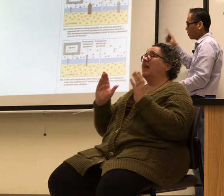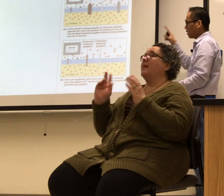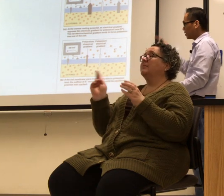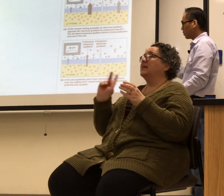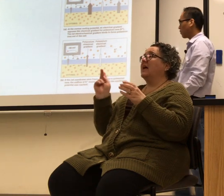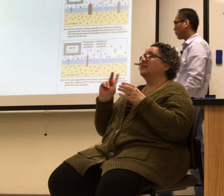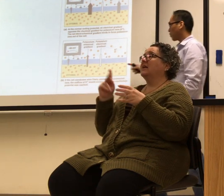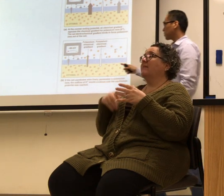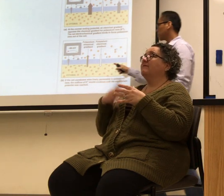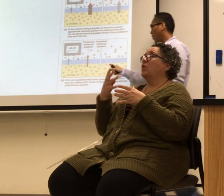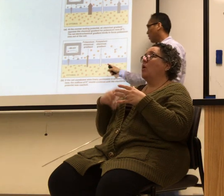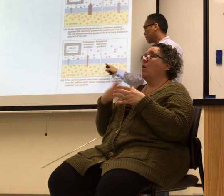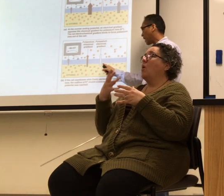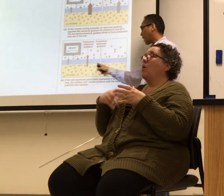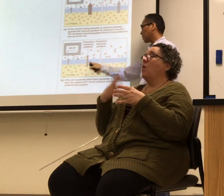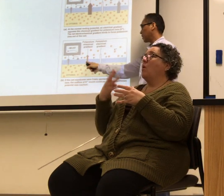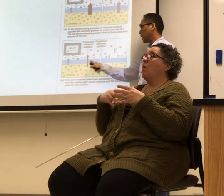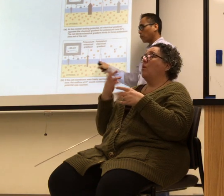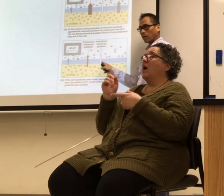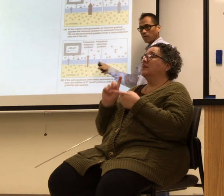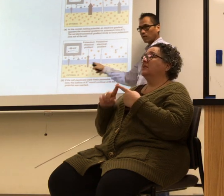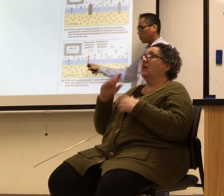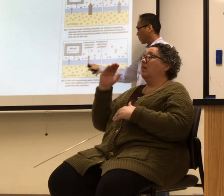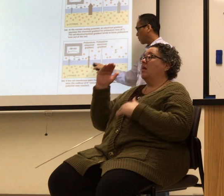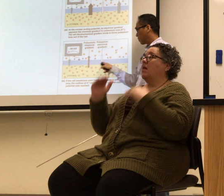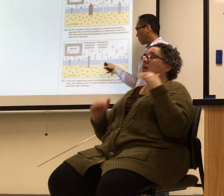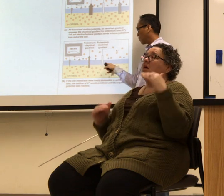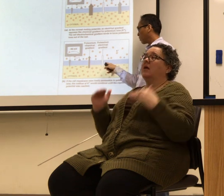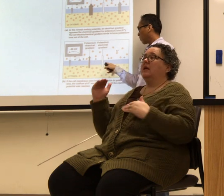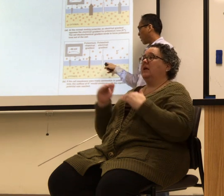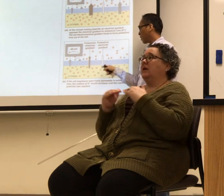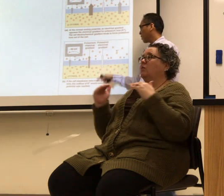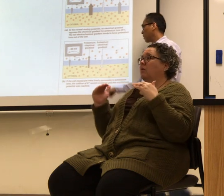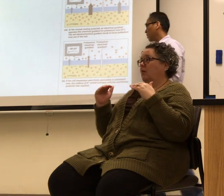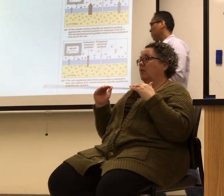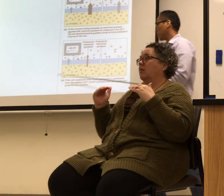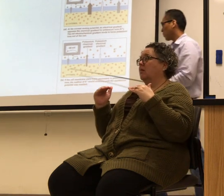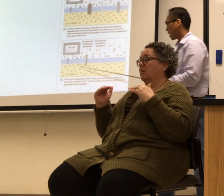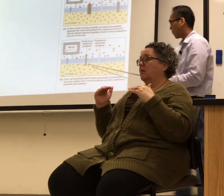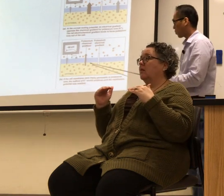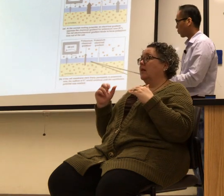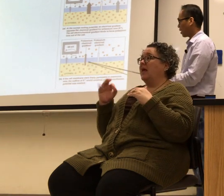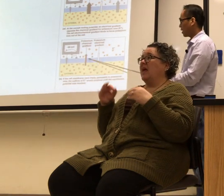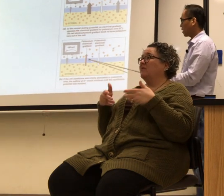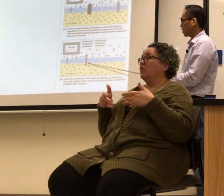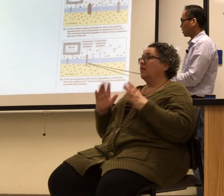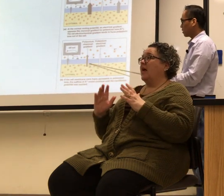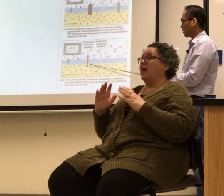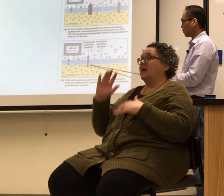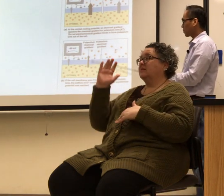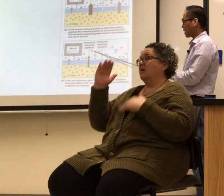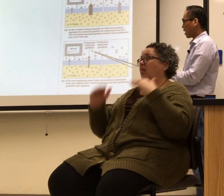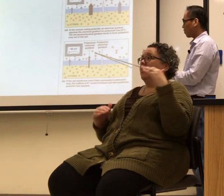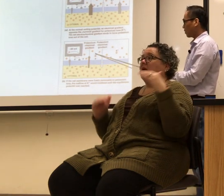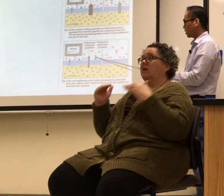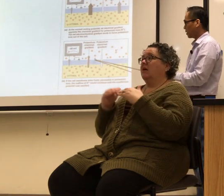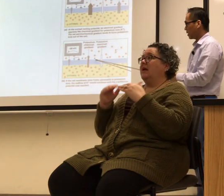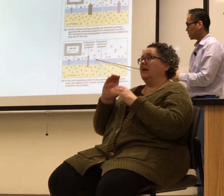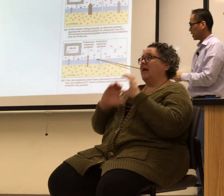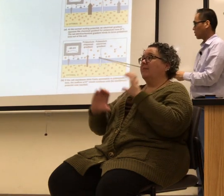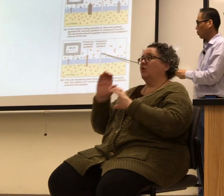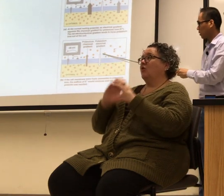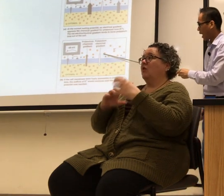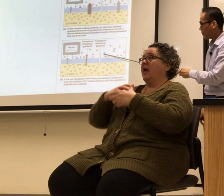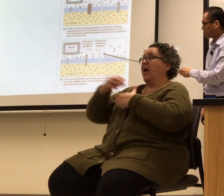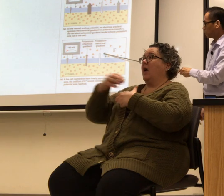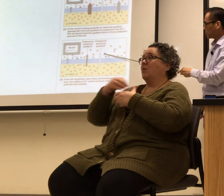flow until the forces are exactly equal, right? Until the chemical gradient, the force out,